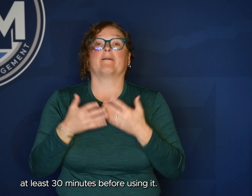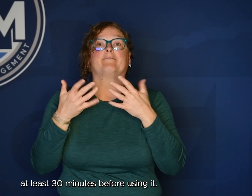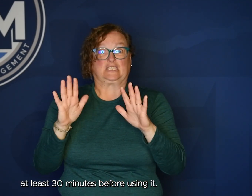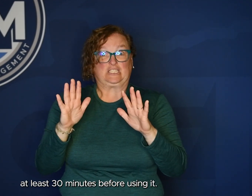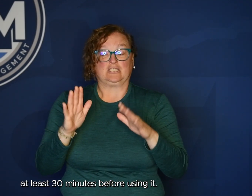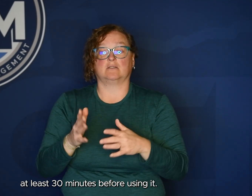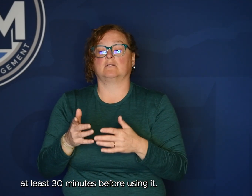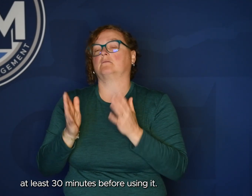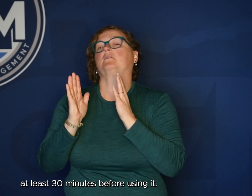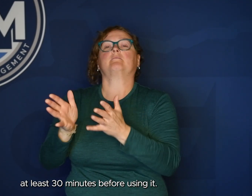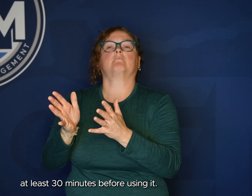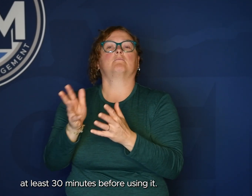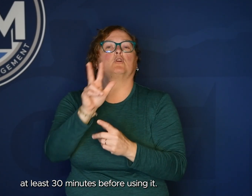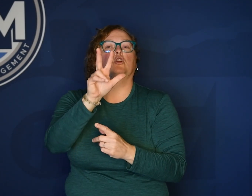before using it.